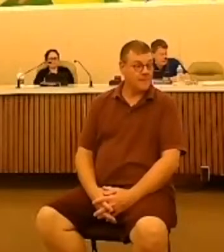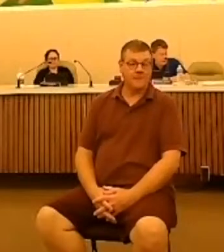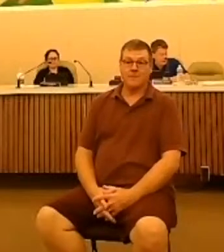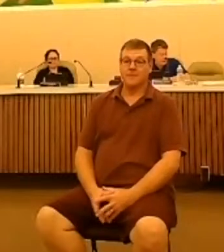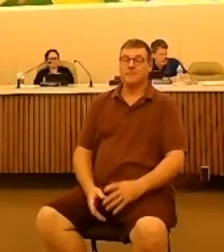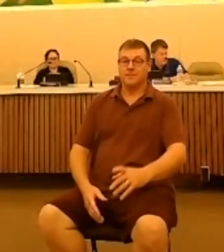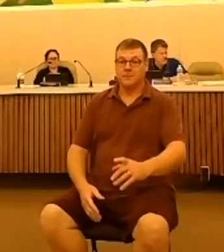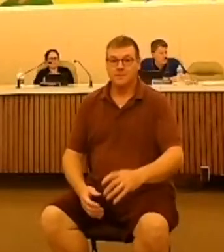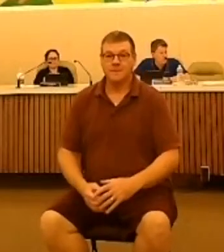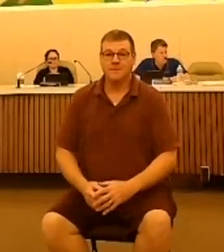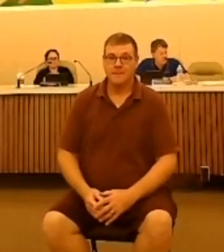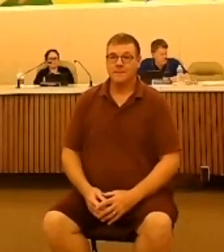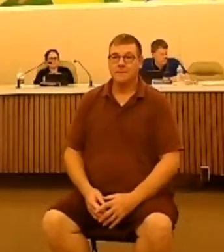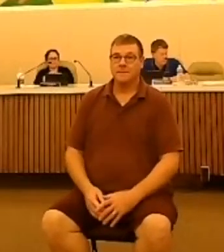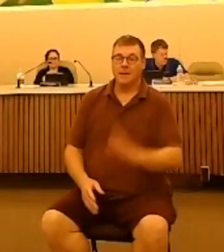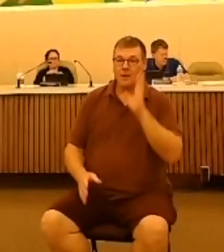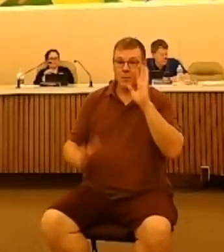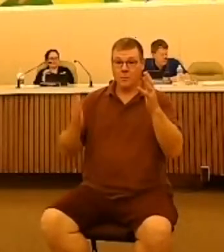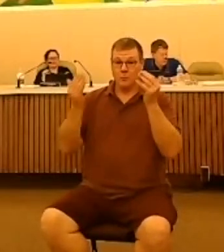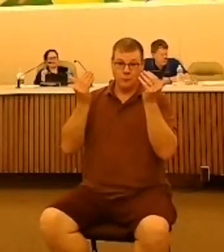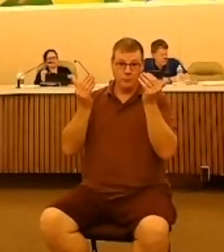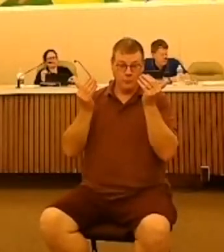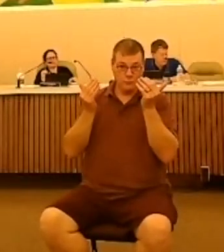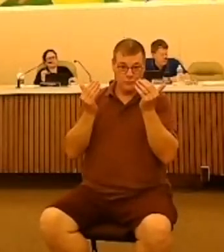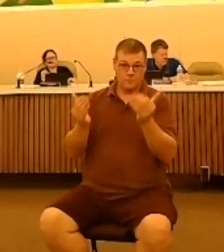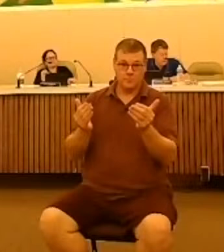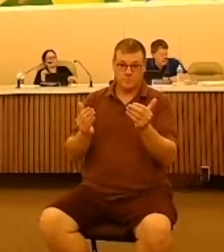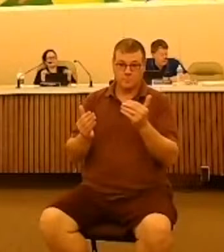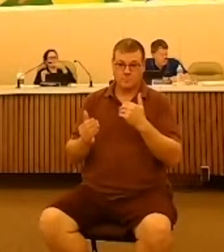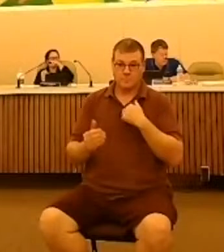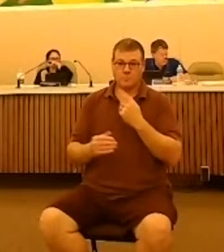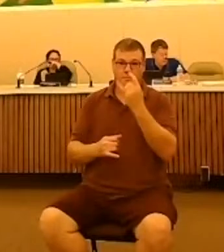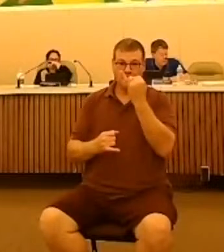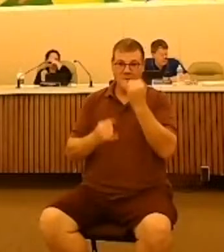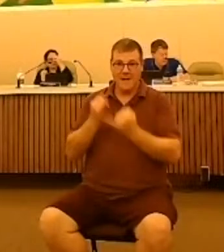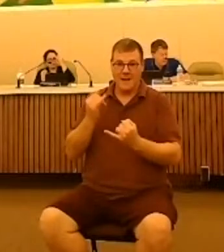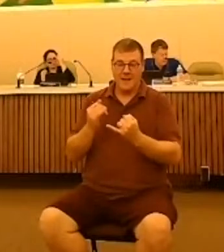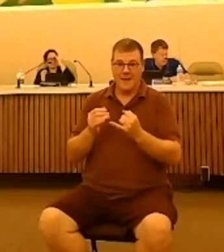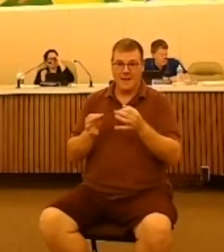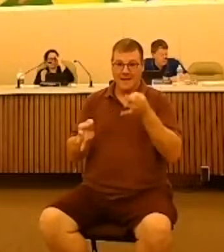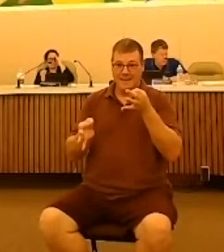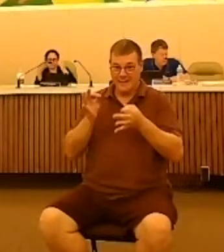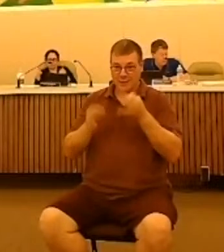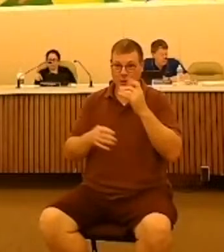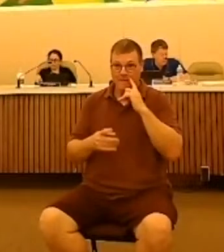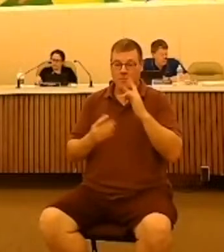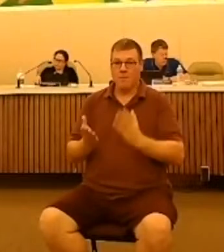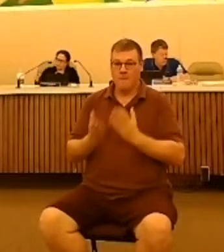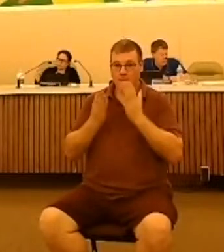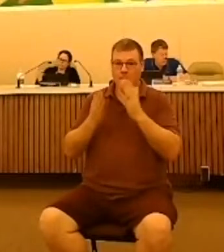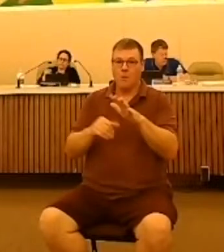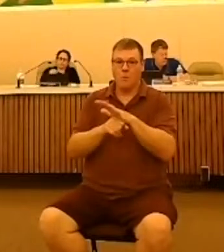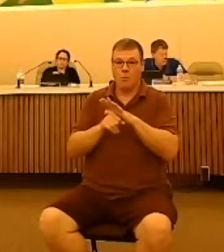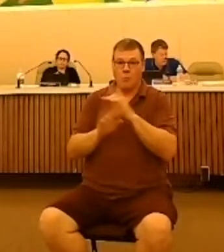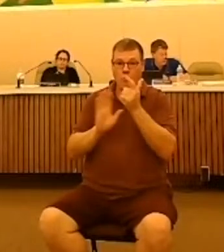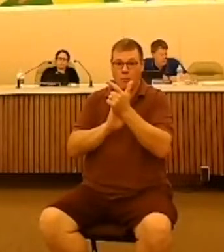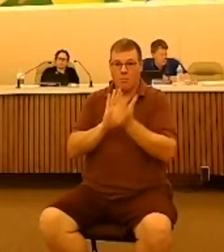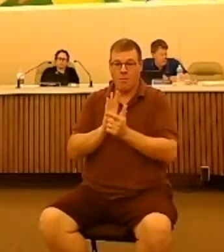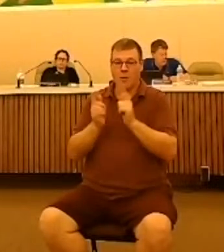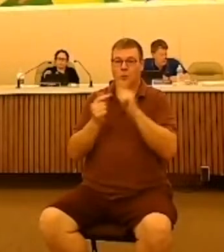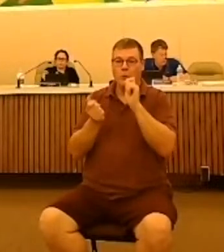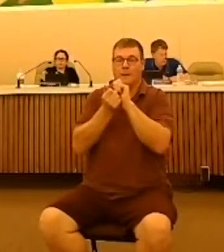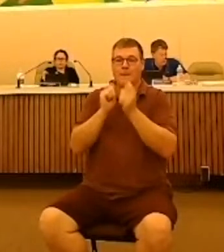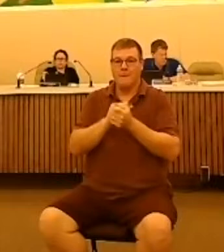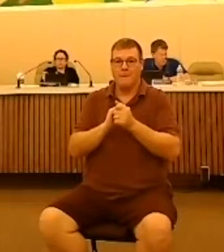We are going to resume. We have one last public hearing. It's for the proposed local law to amend the Henrietta